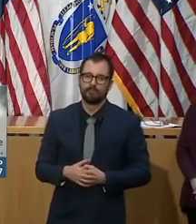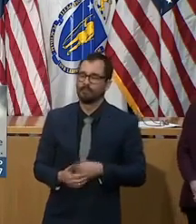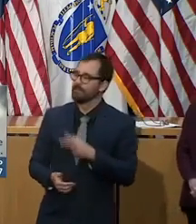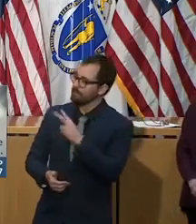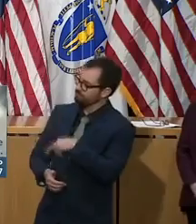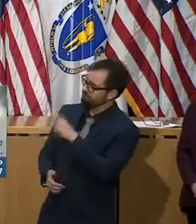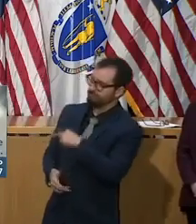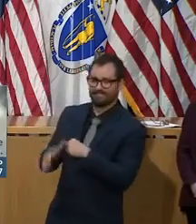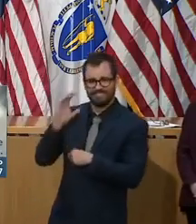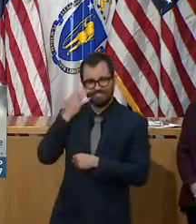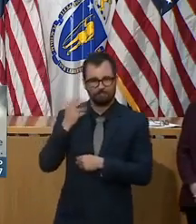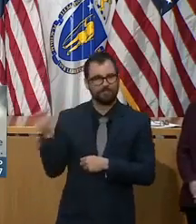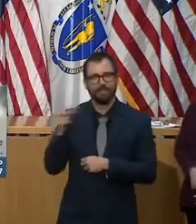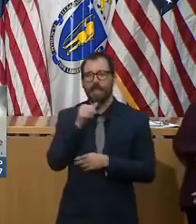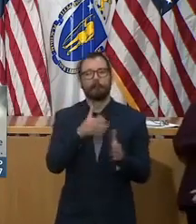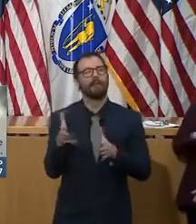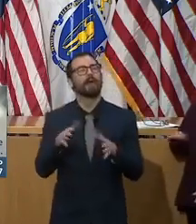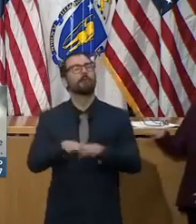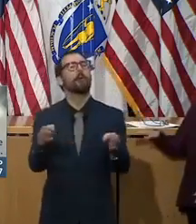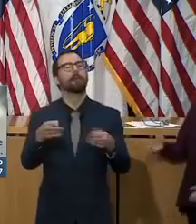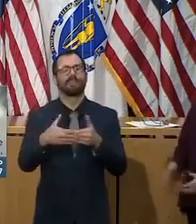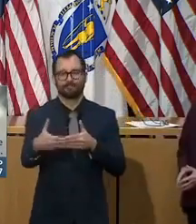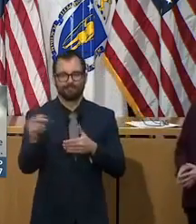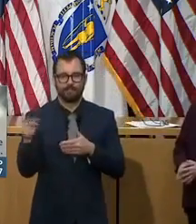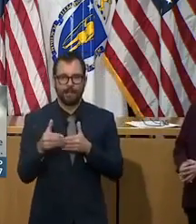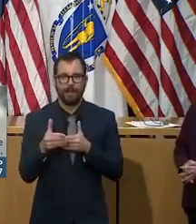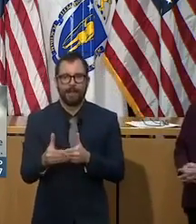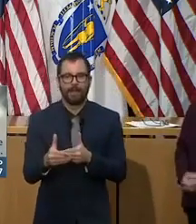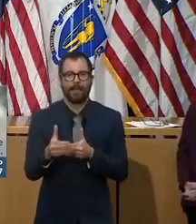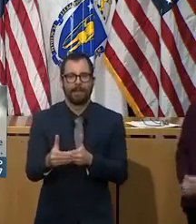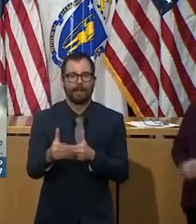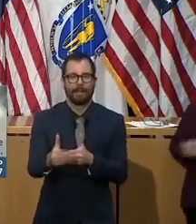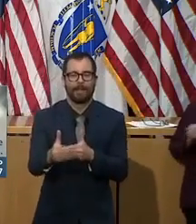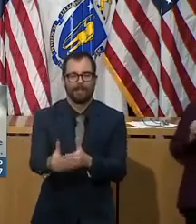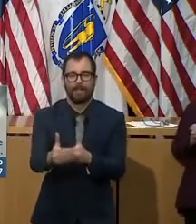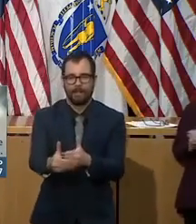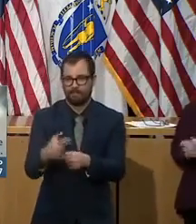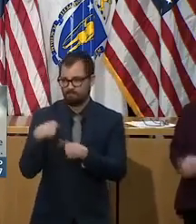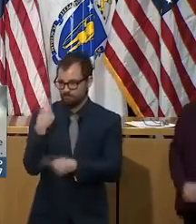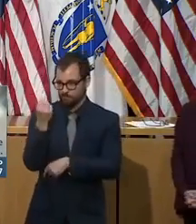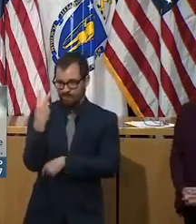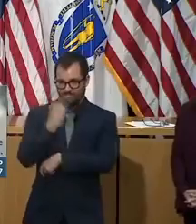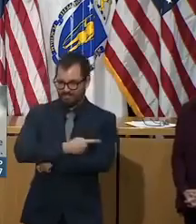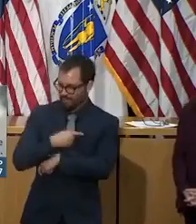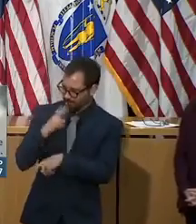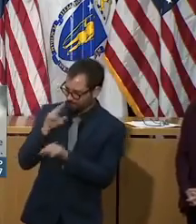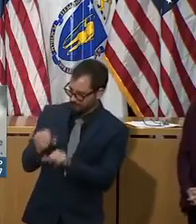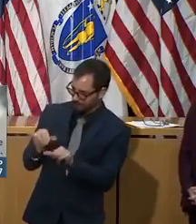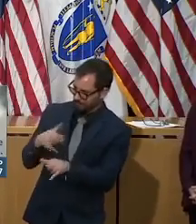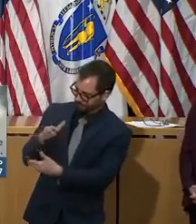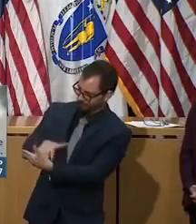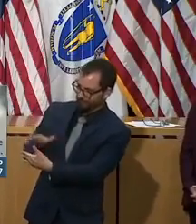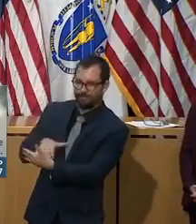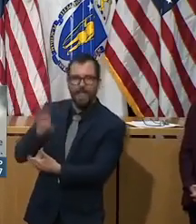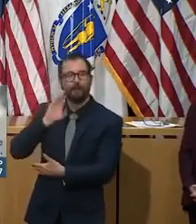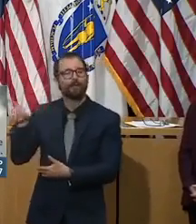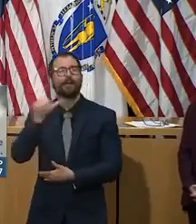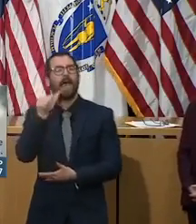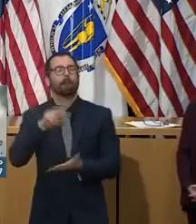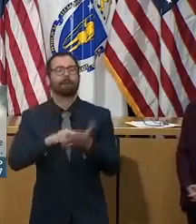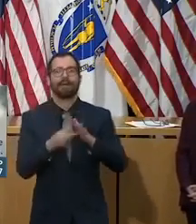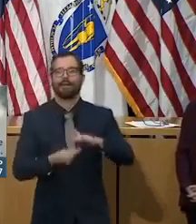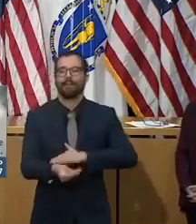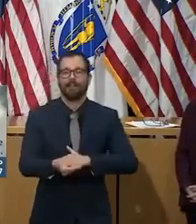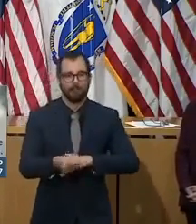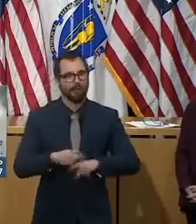high level, but 12 days. You're not going to find that 13 days counting today. You're not going to find a lot of other places that